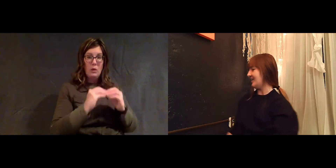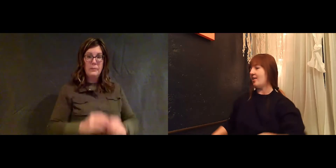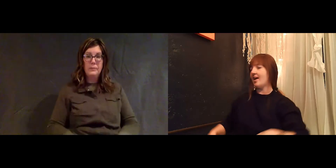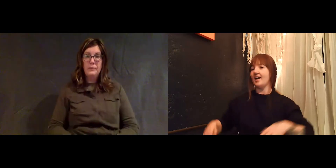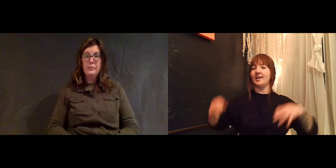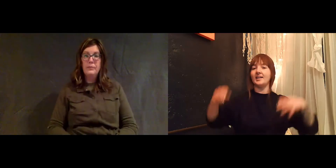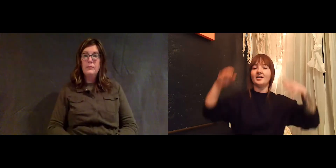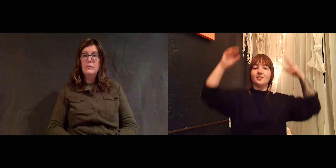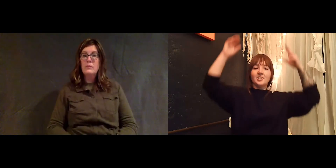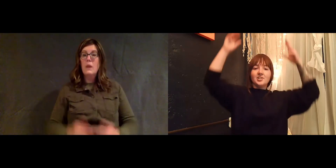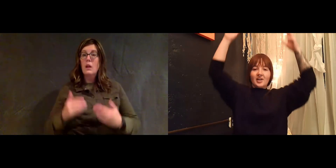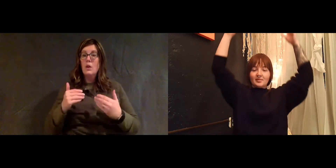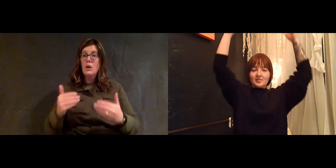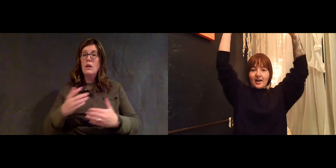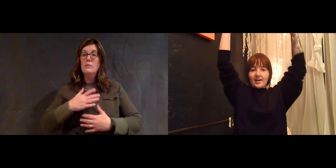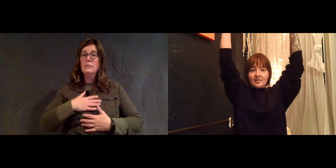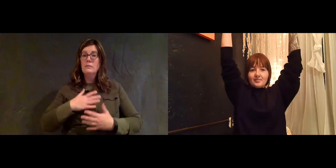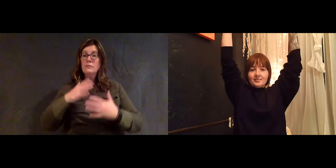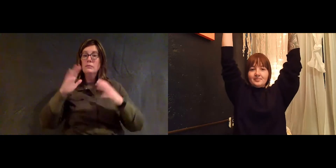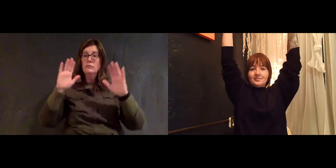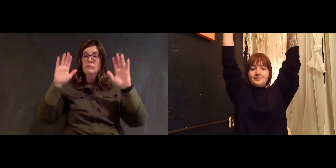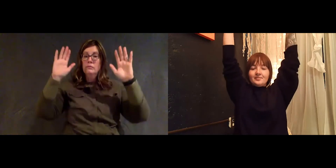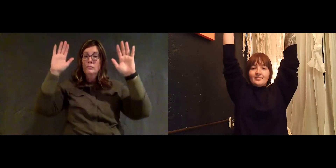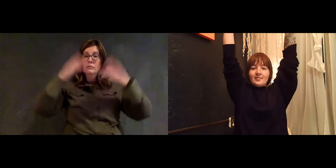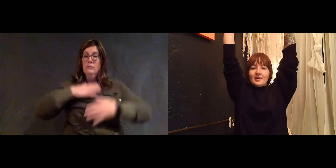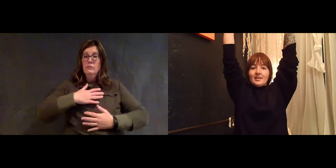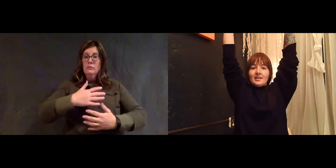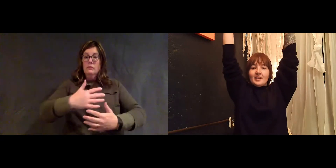And then go ahead, inhale, reach the arms back up.